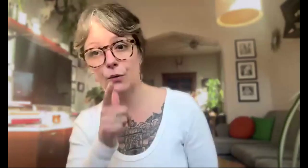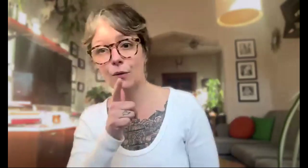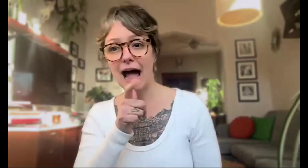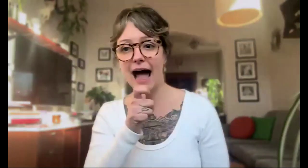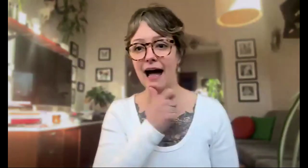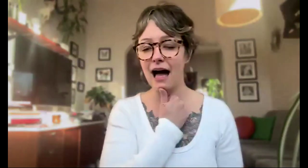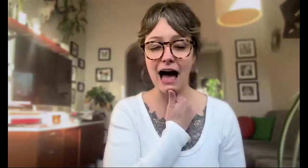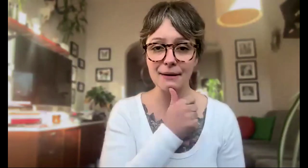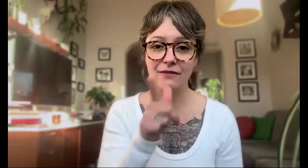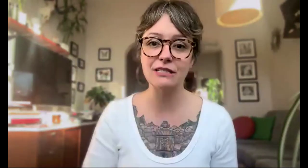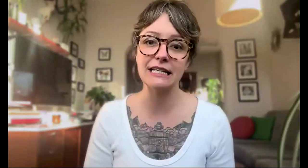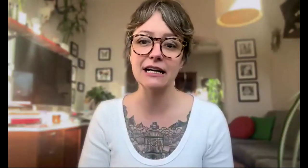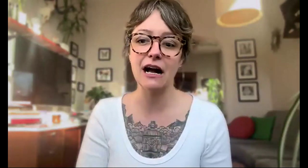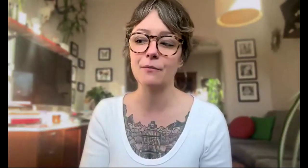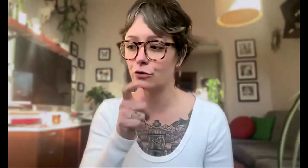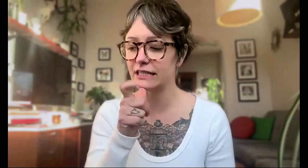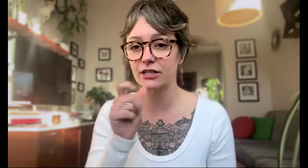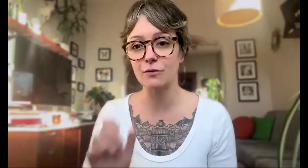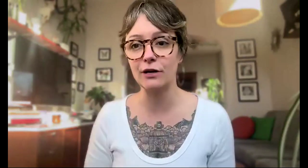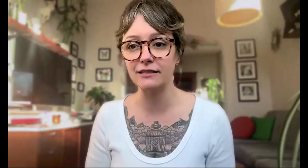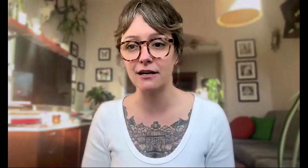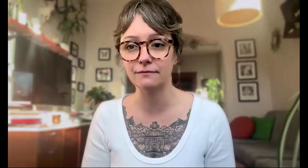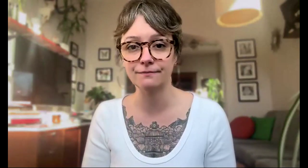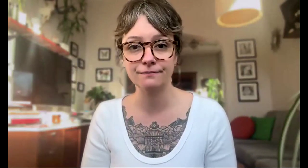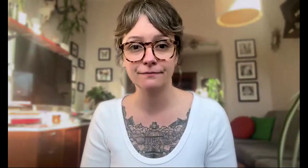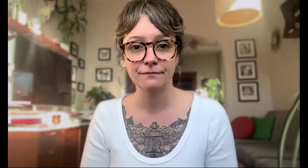you sing, who sings a good morning song?